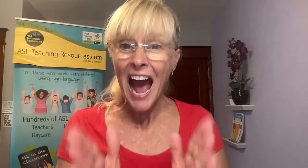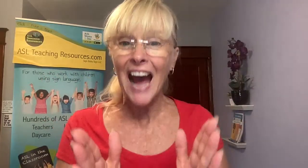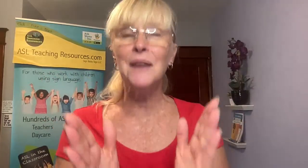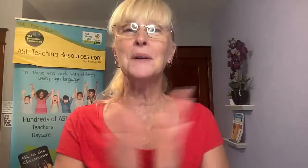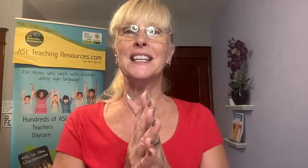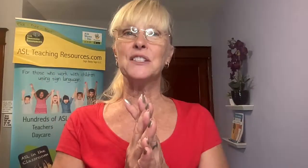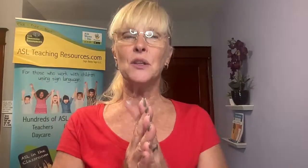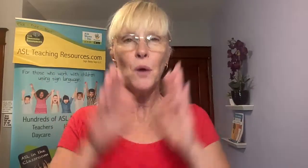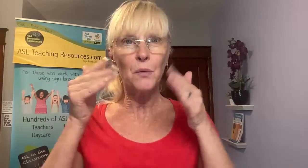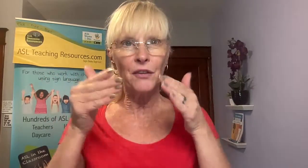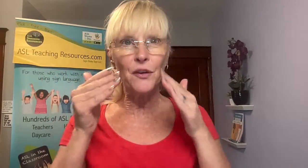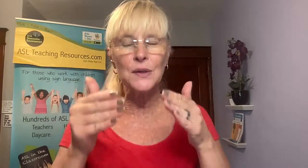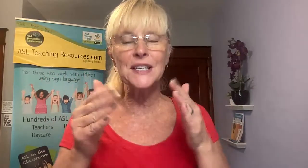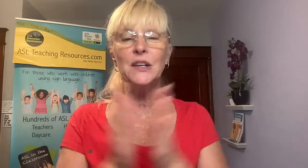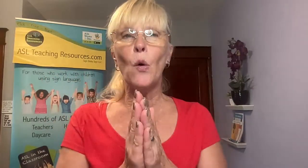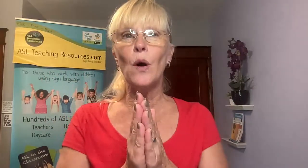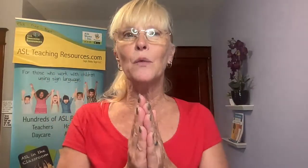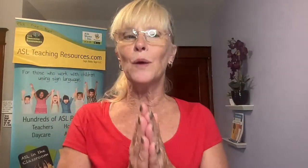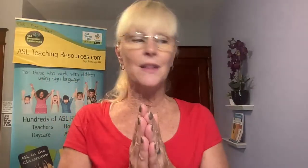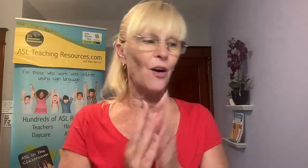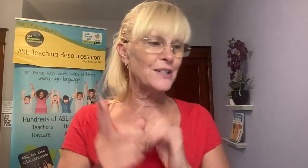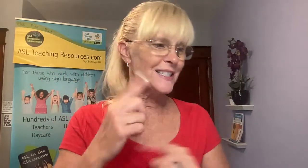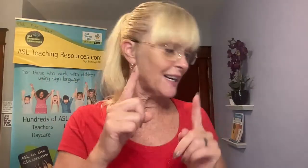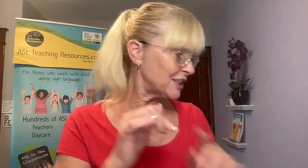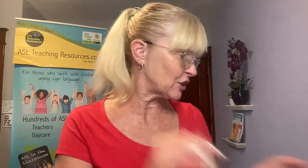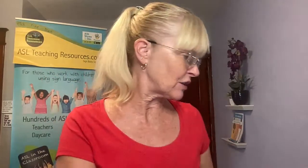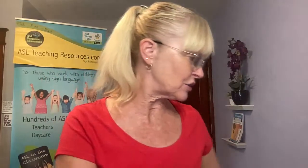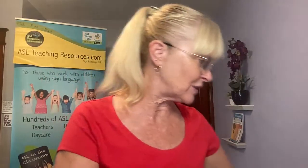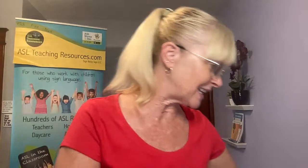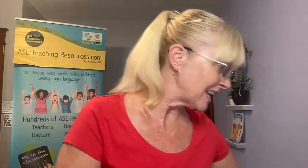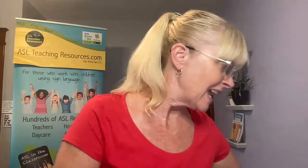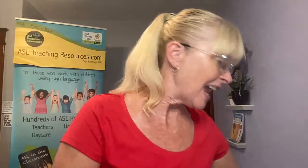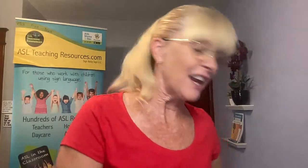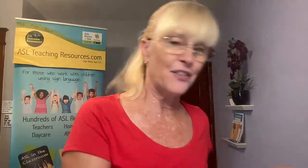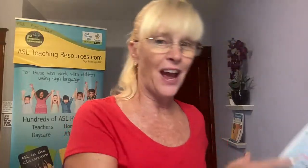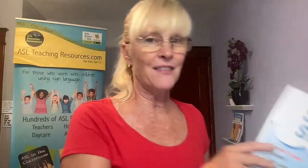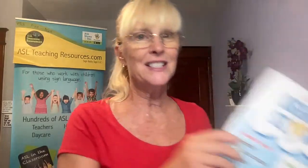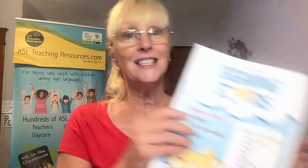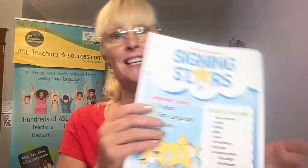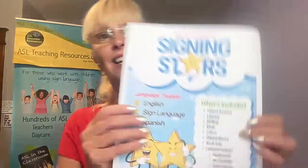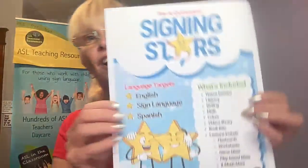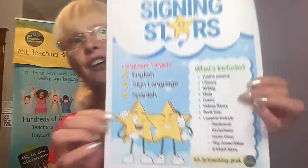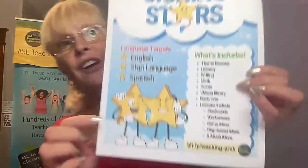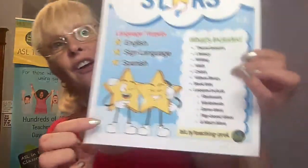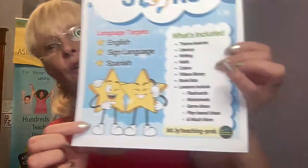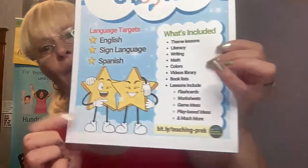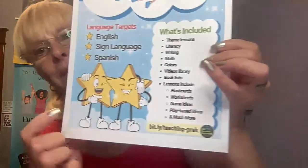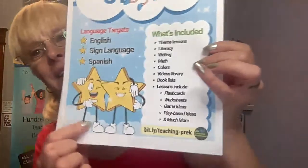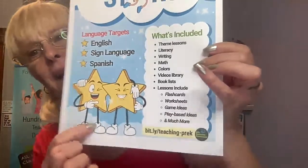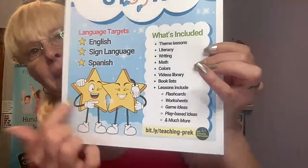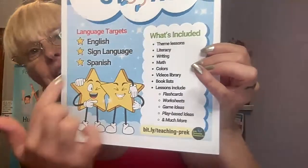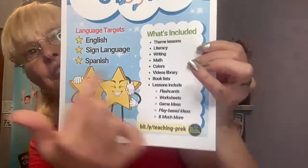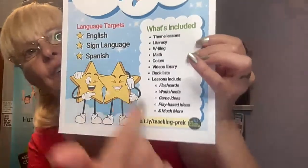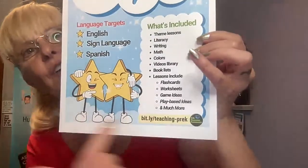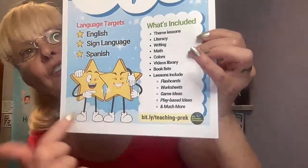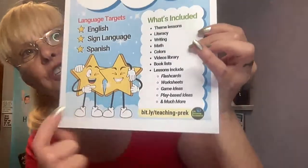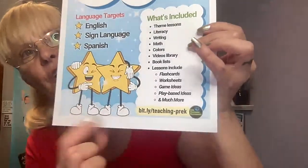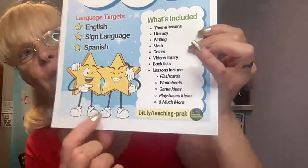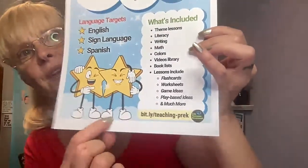that, but these are the one we're focusing on with our Signing Stars unit. And if you haven't seen it, you can go grab it and make sure you share it with a